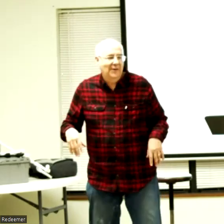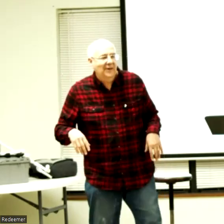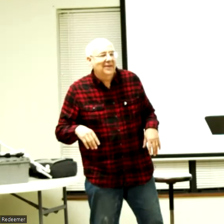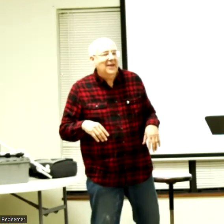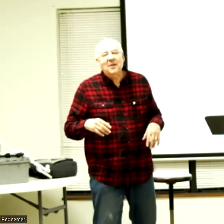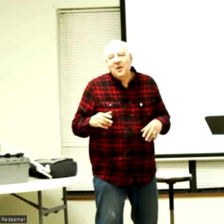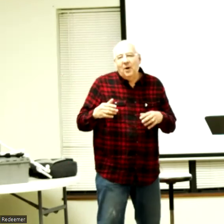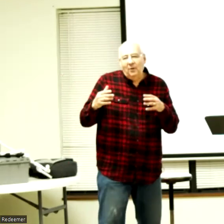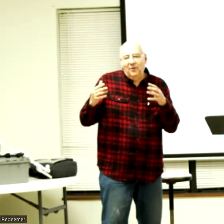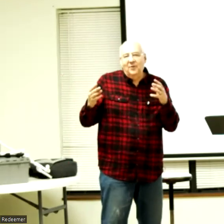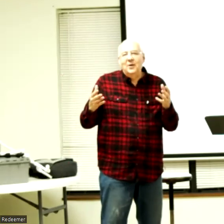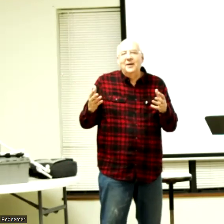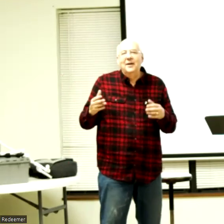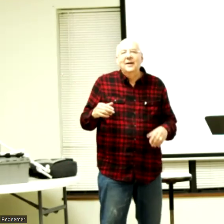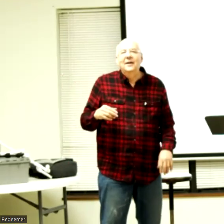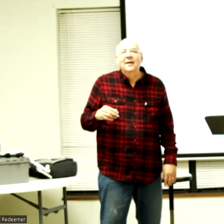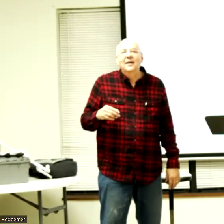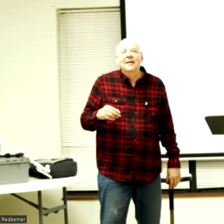So it can be both.